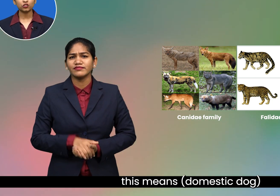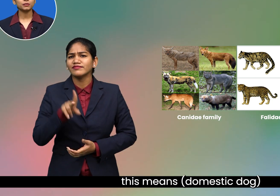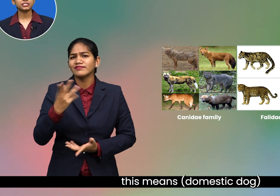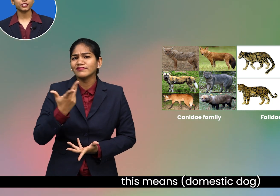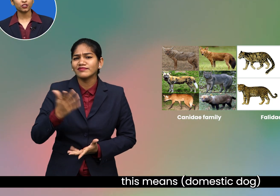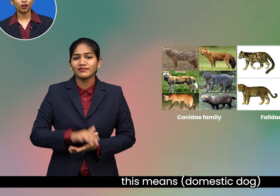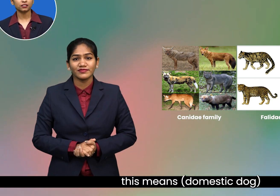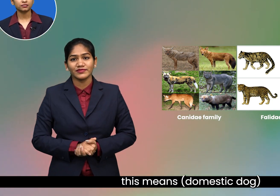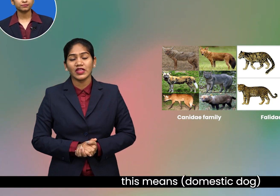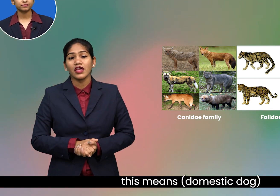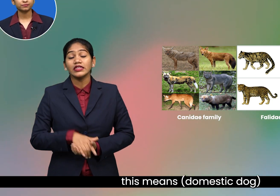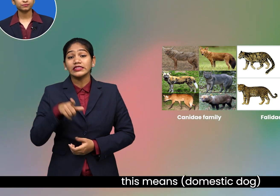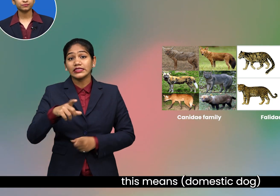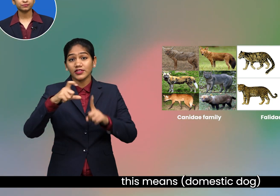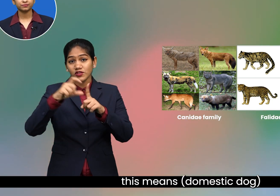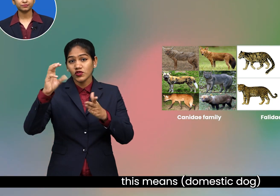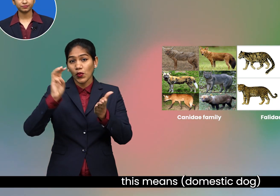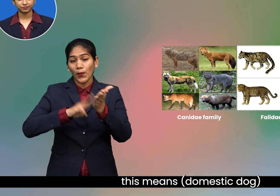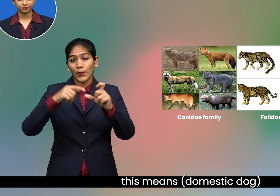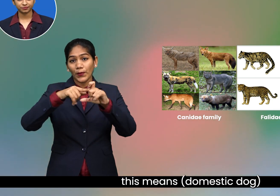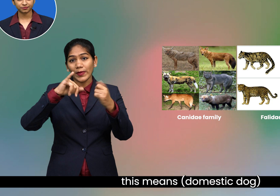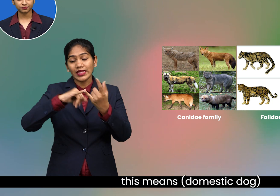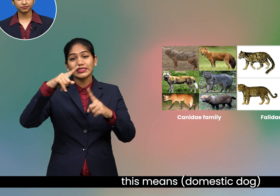Means domestic dog.